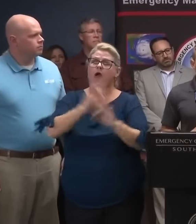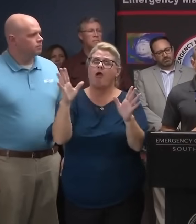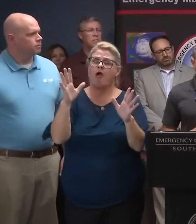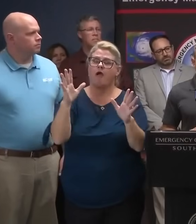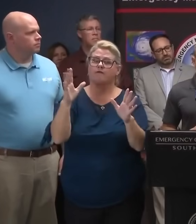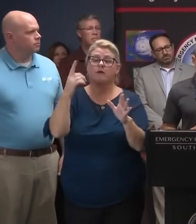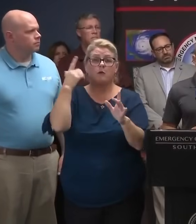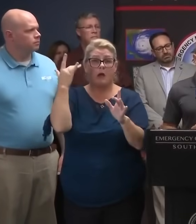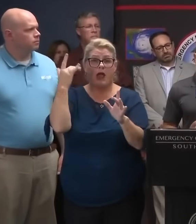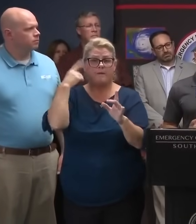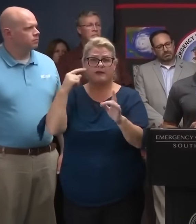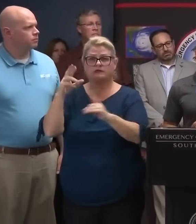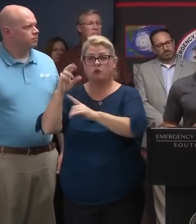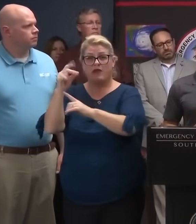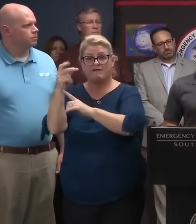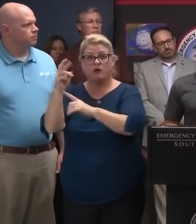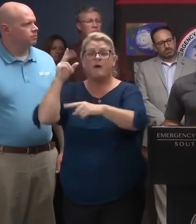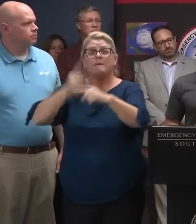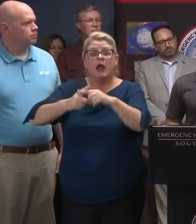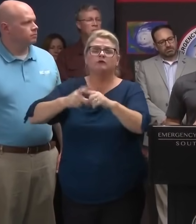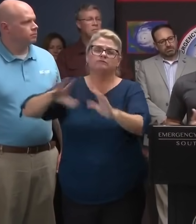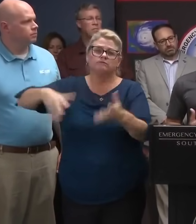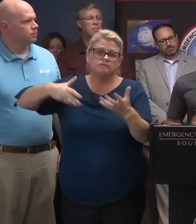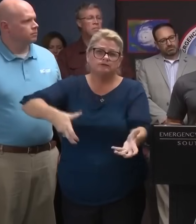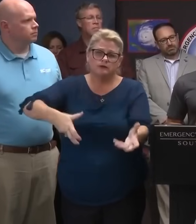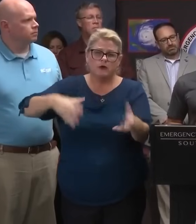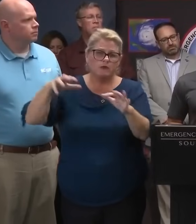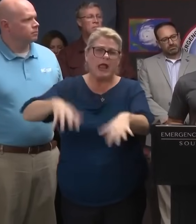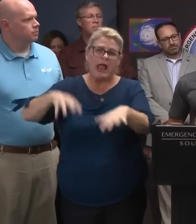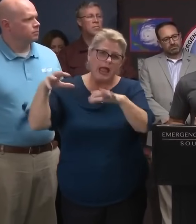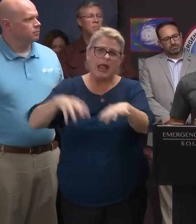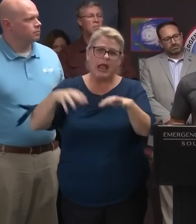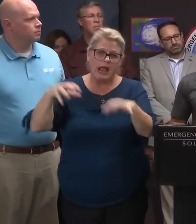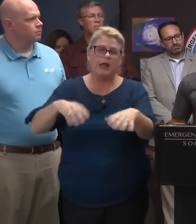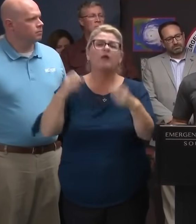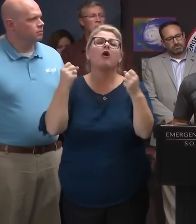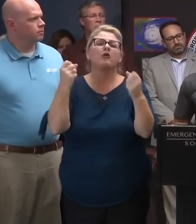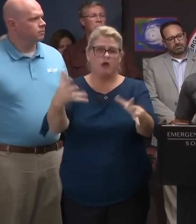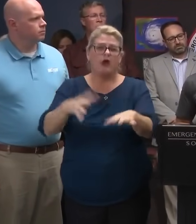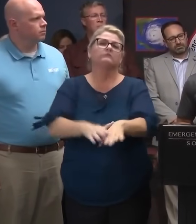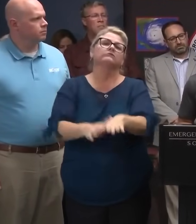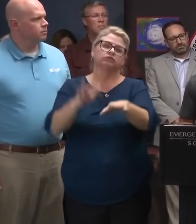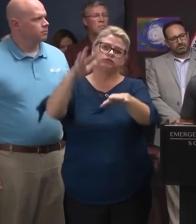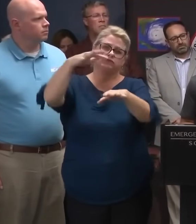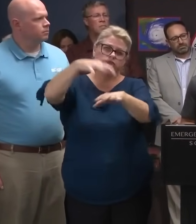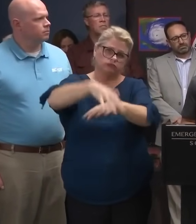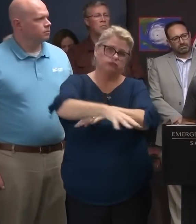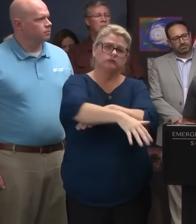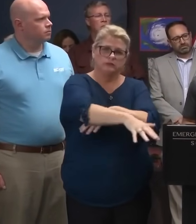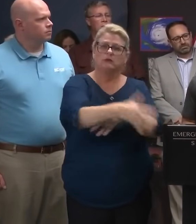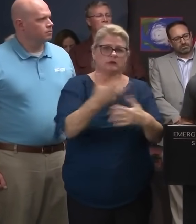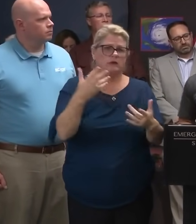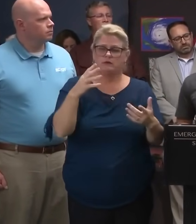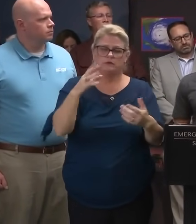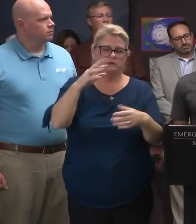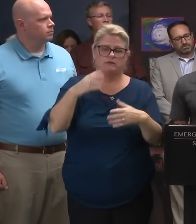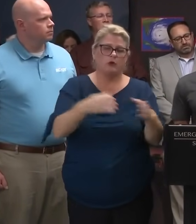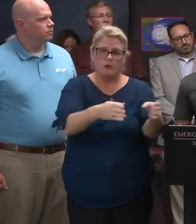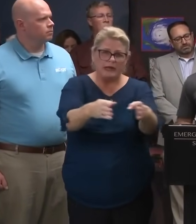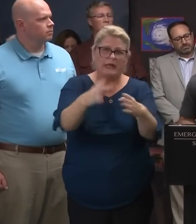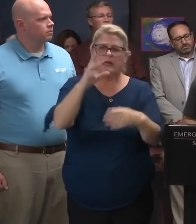the river flooding, it was also torrential rainfall, which breached dams and brought creeks and streams out of